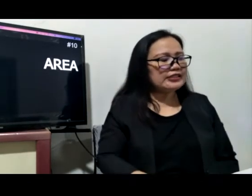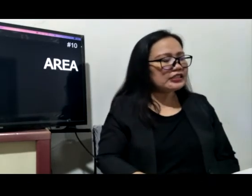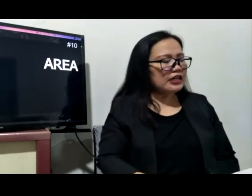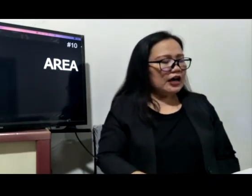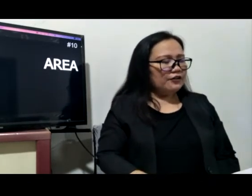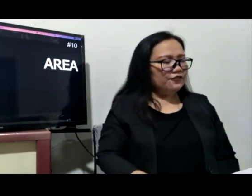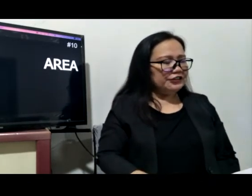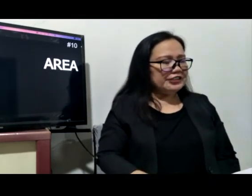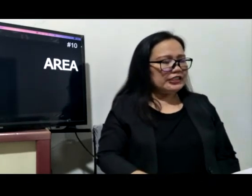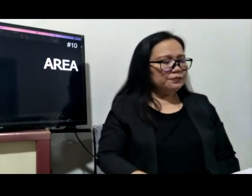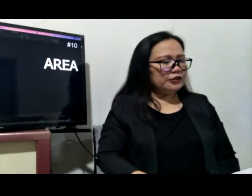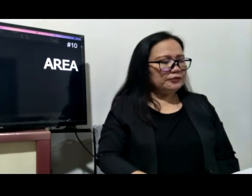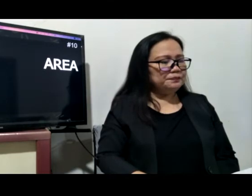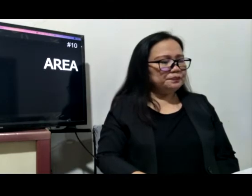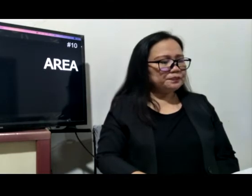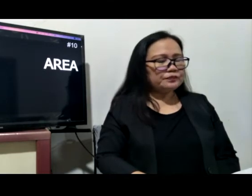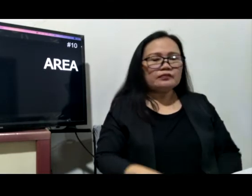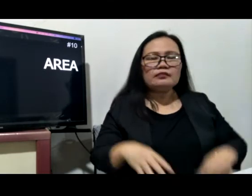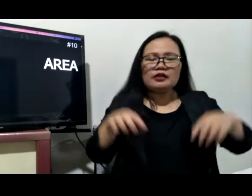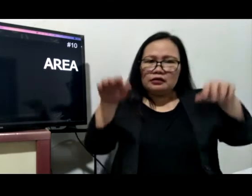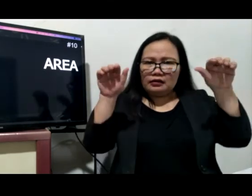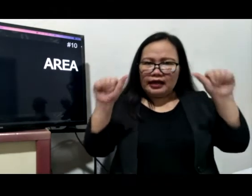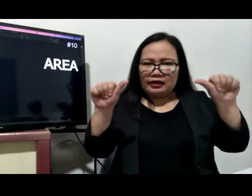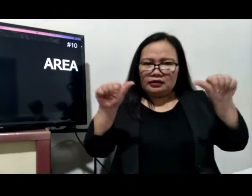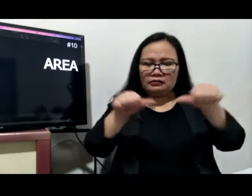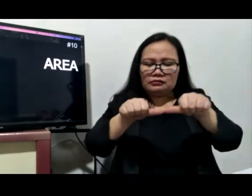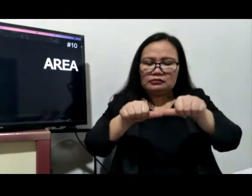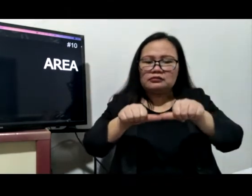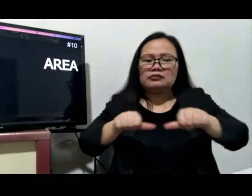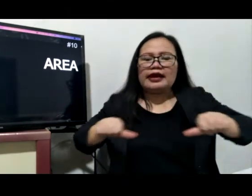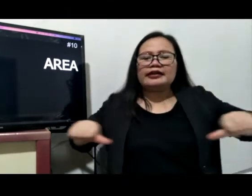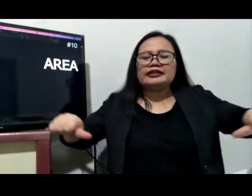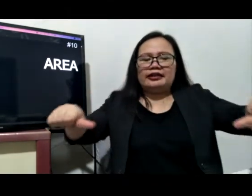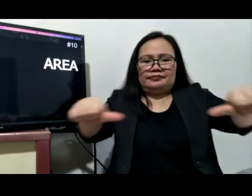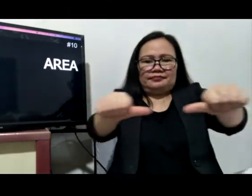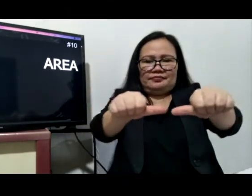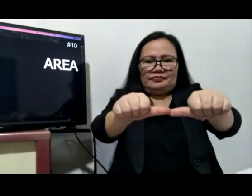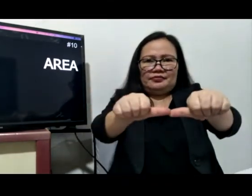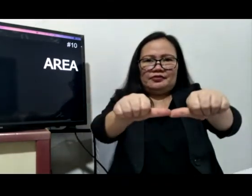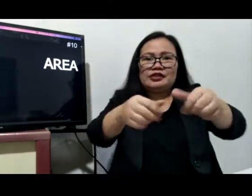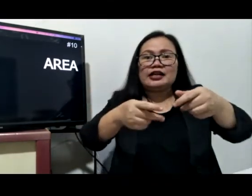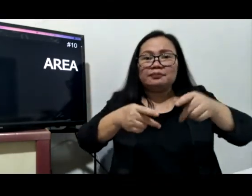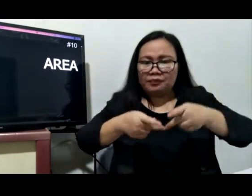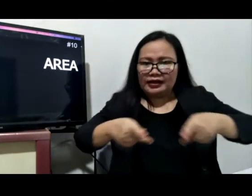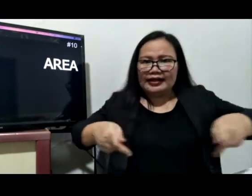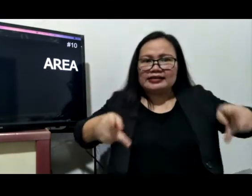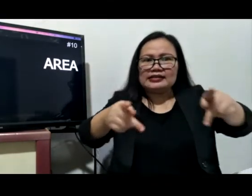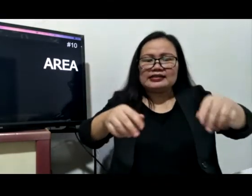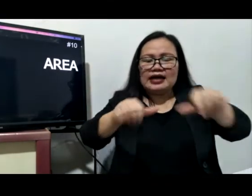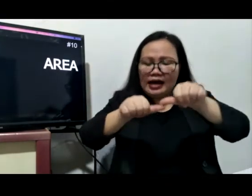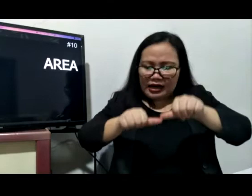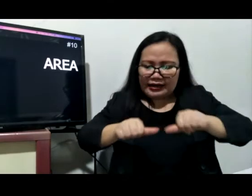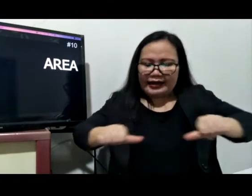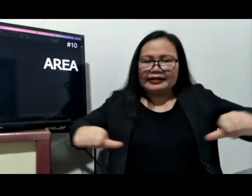is very simple. A, area. It's like place.